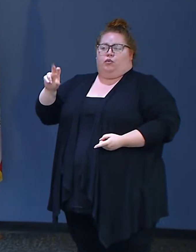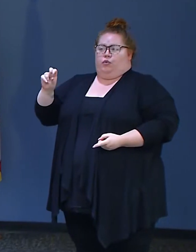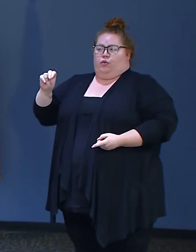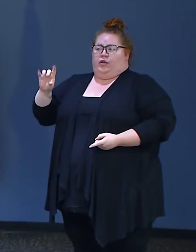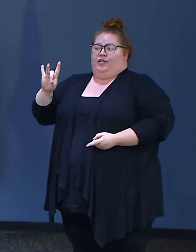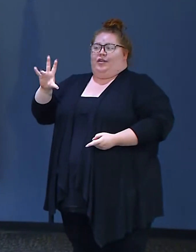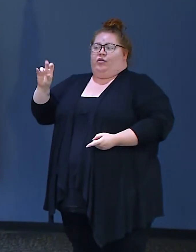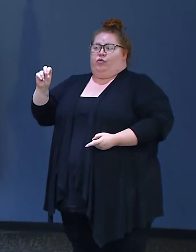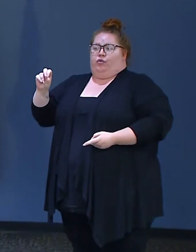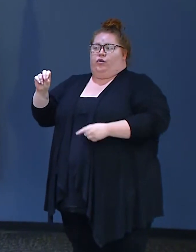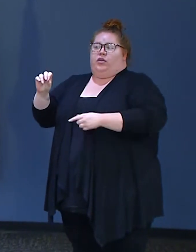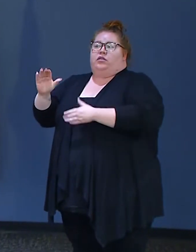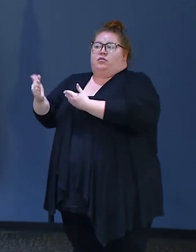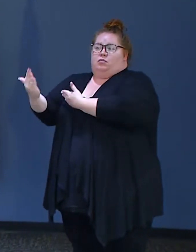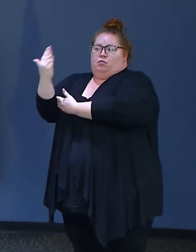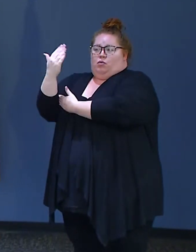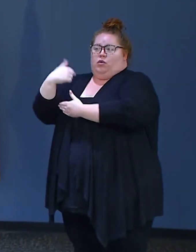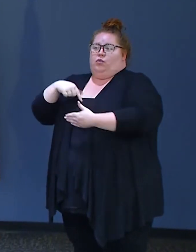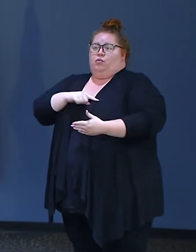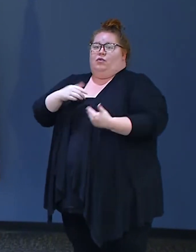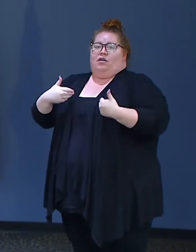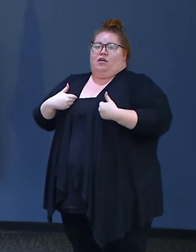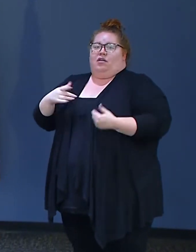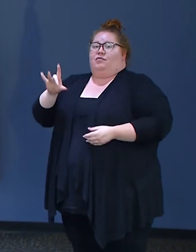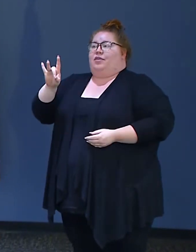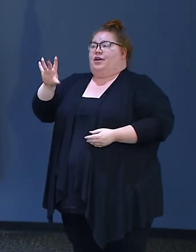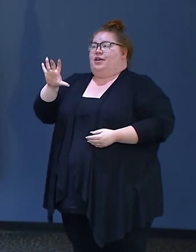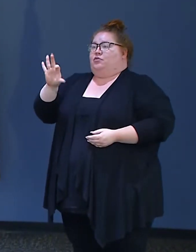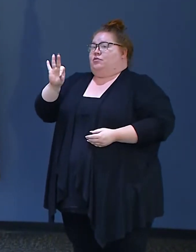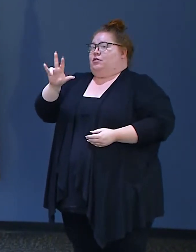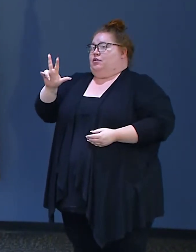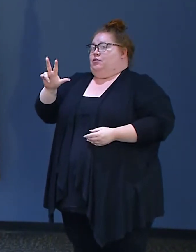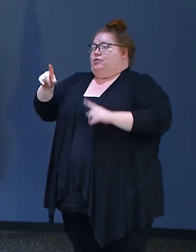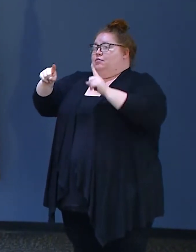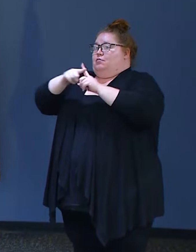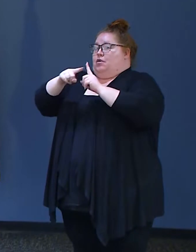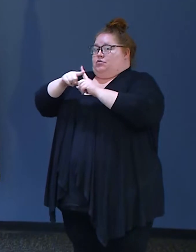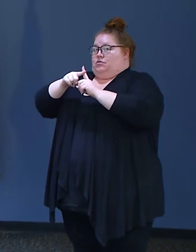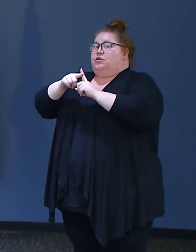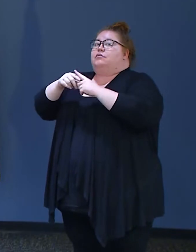a.m., we have 893 cases.